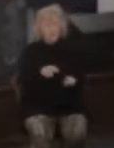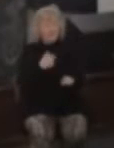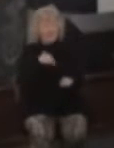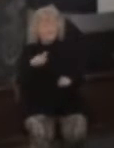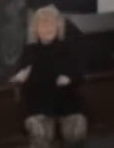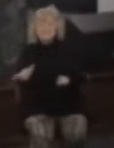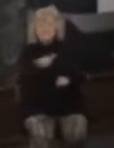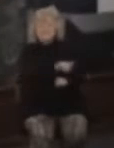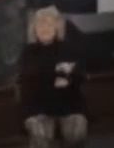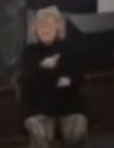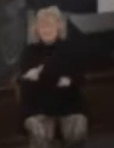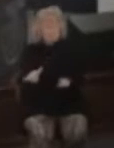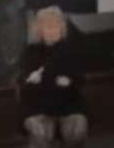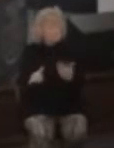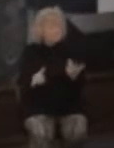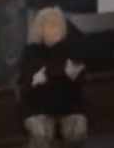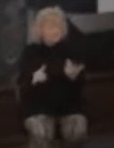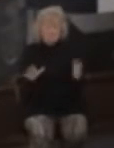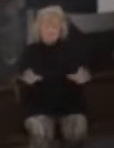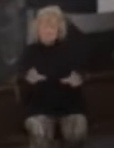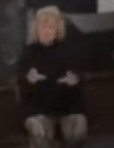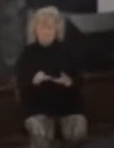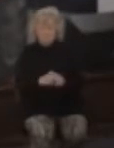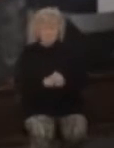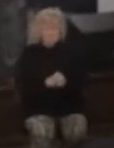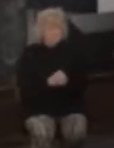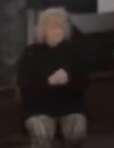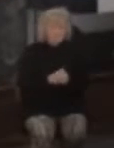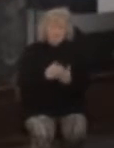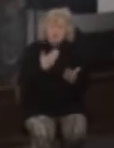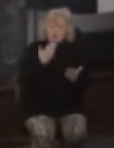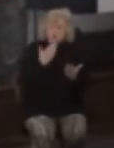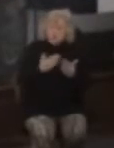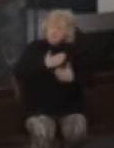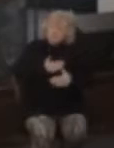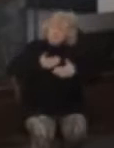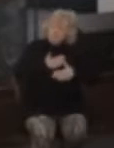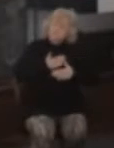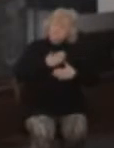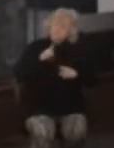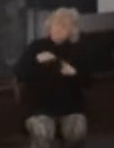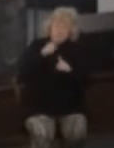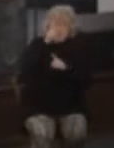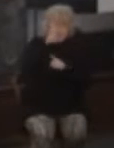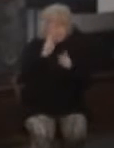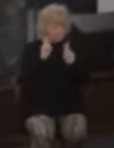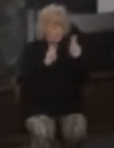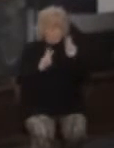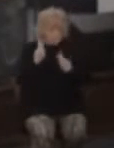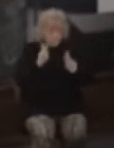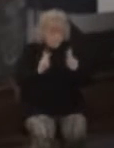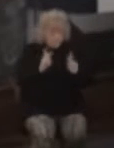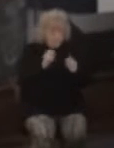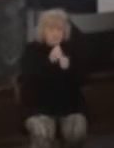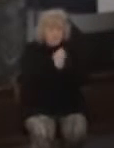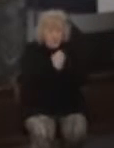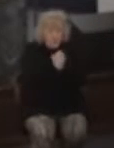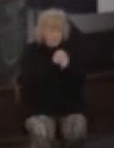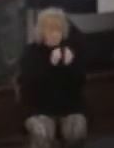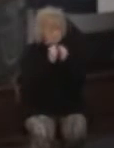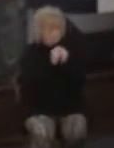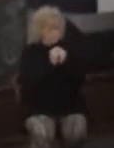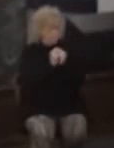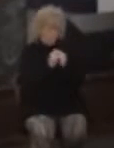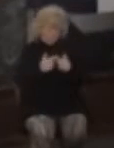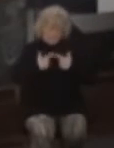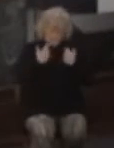and David. Psalm 133, verse 1 says, how good and pleasant it is when God's people love together or